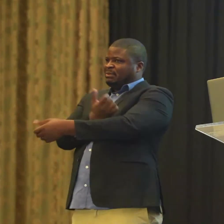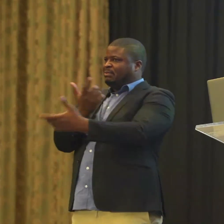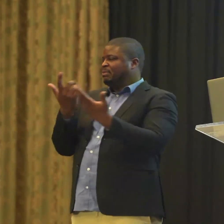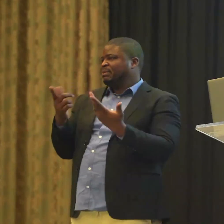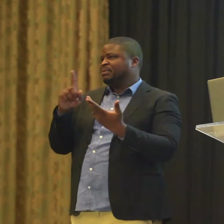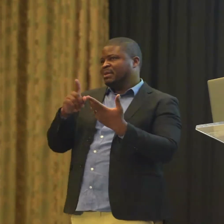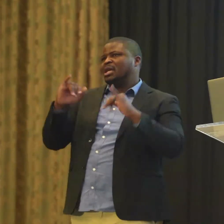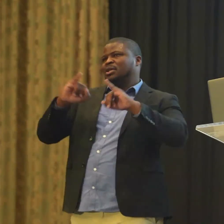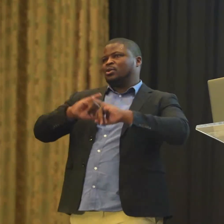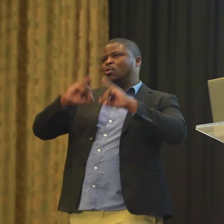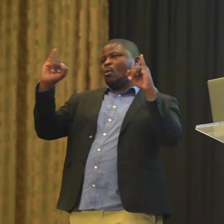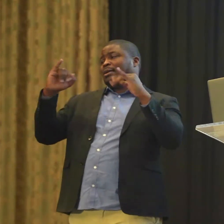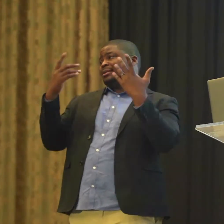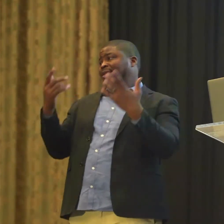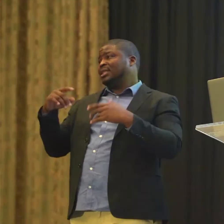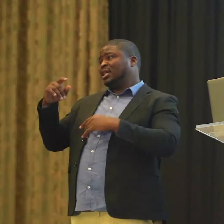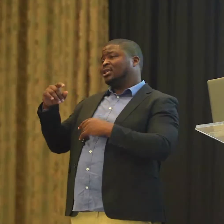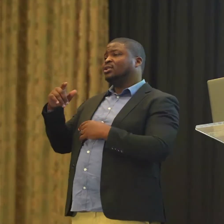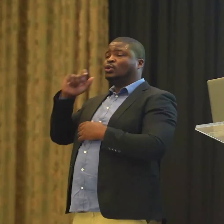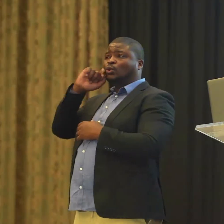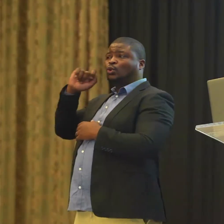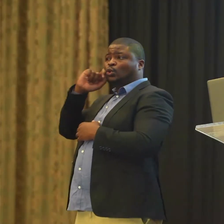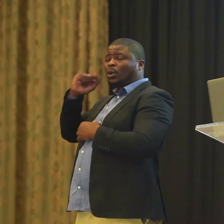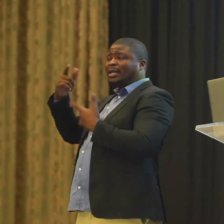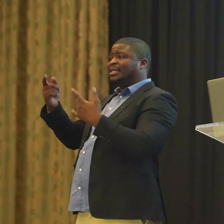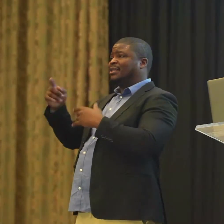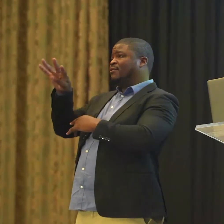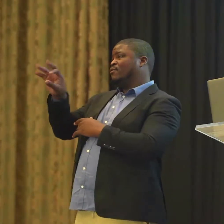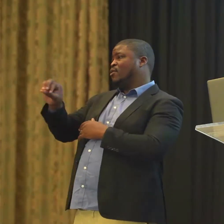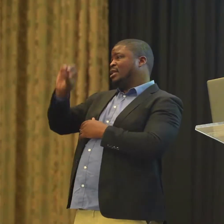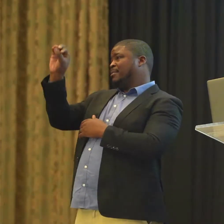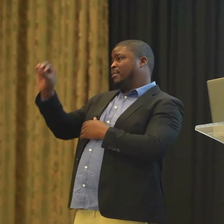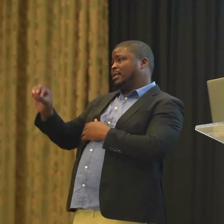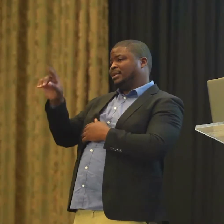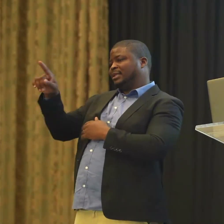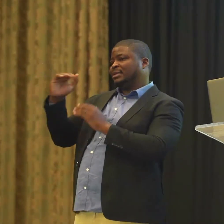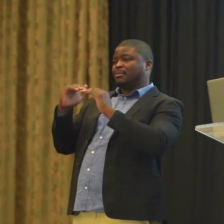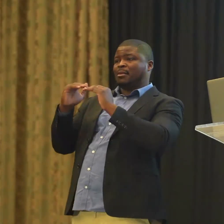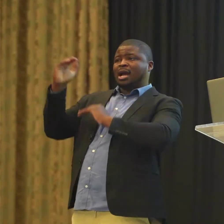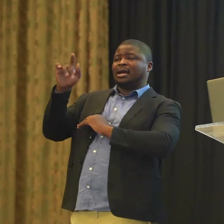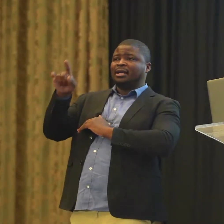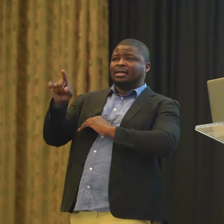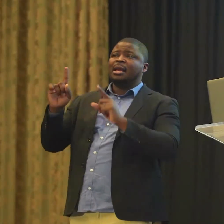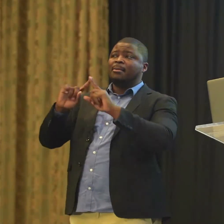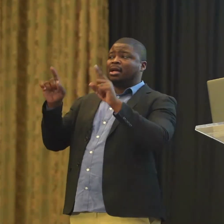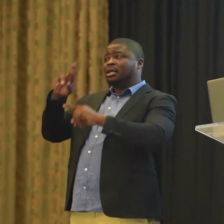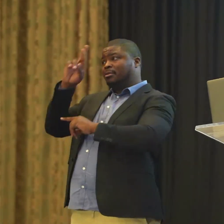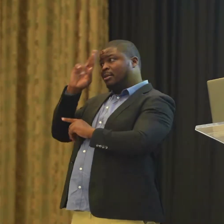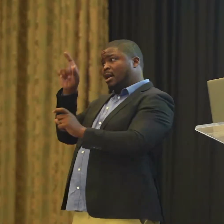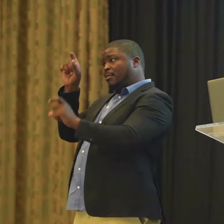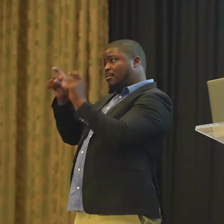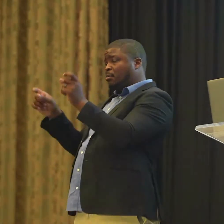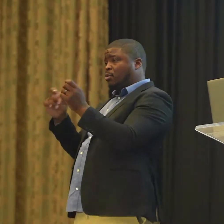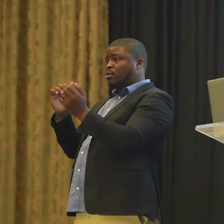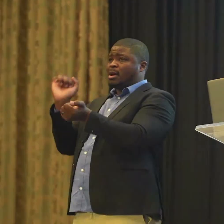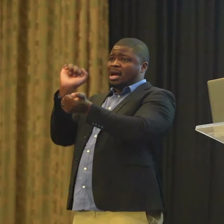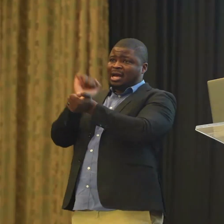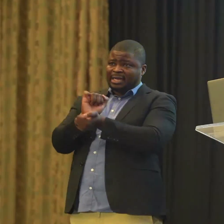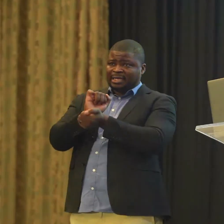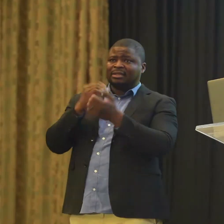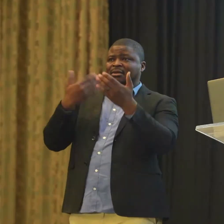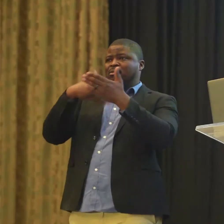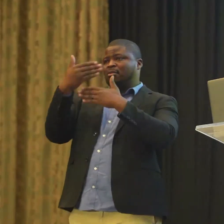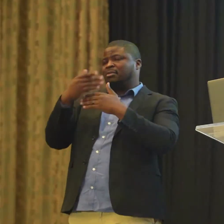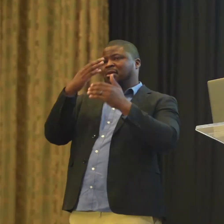can see it, but it's 40% of people who had been arrested. And we know that when people are arrested and they're put in holding cells and then they're going